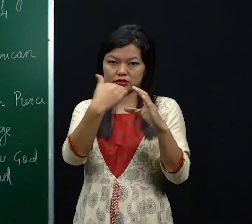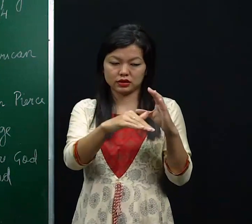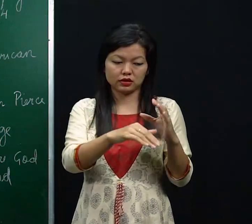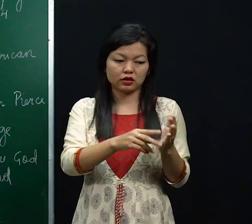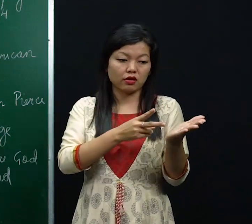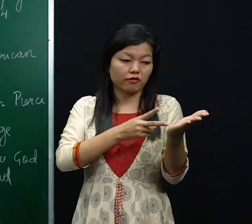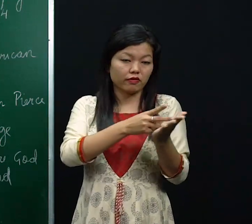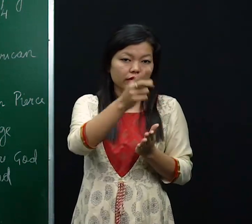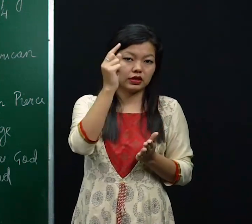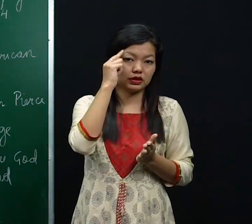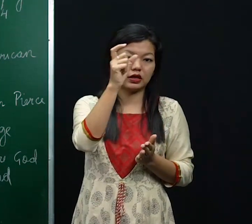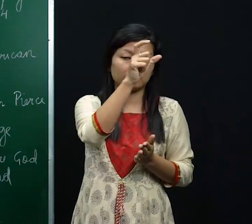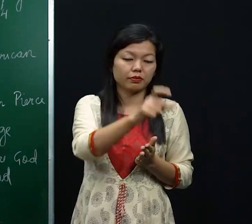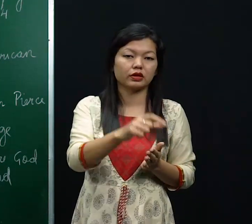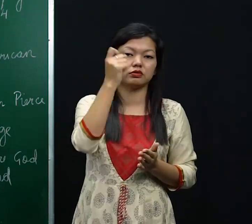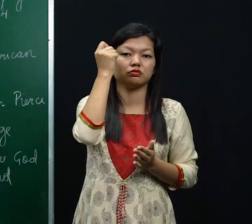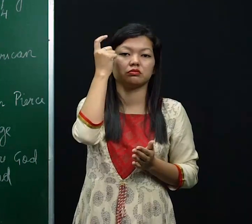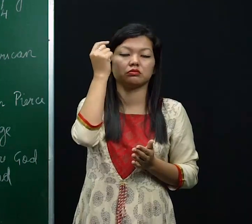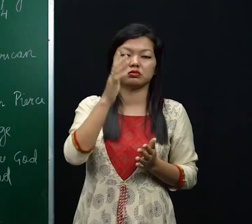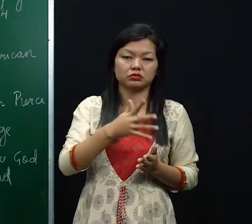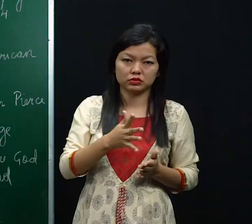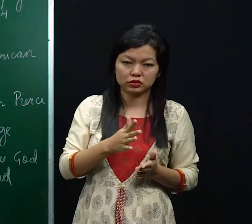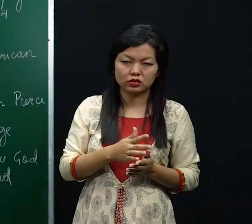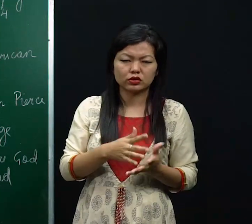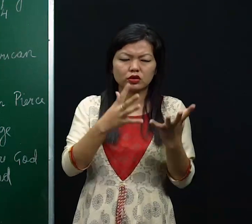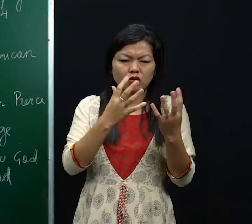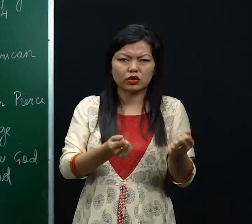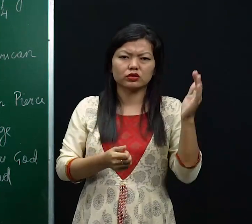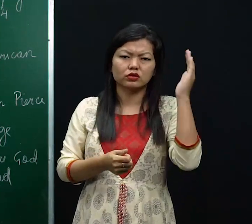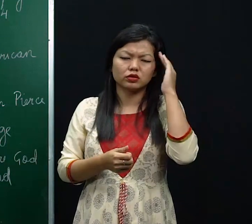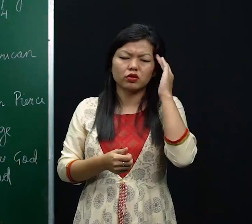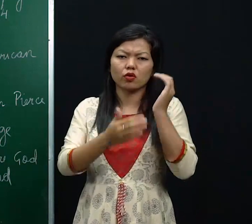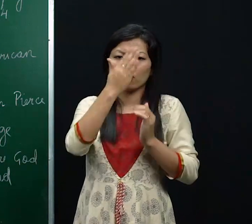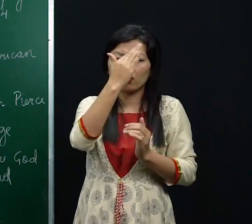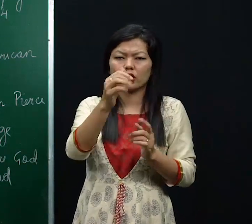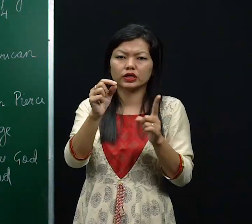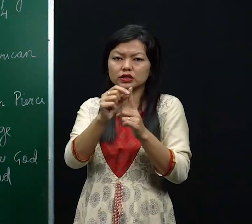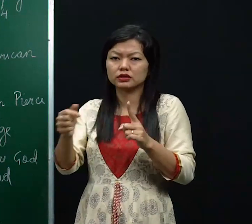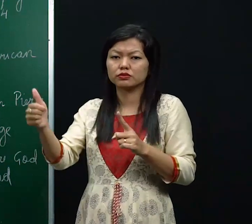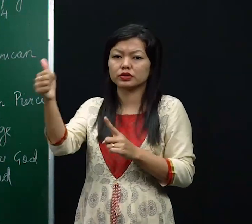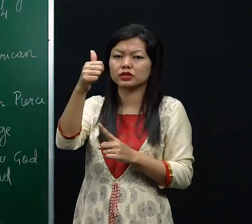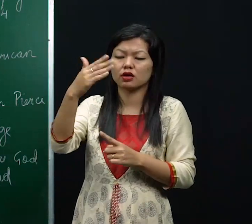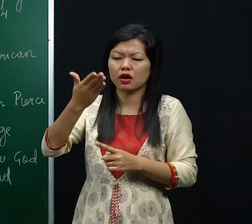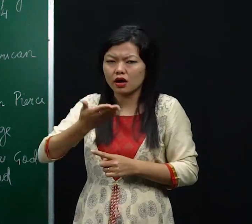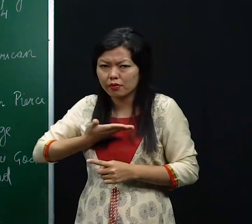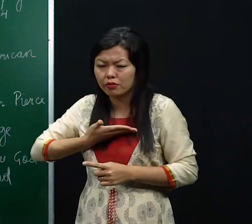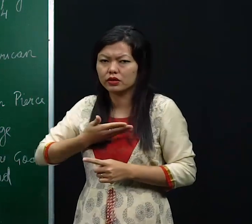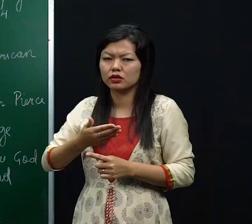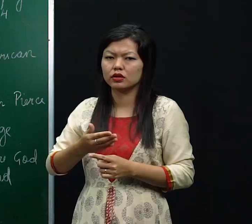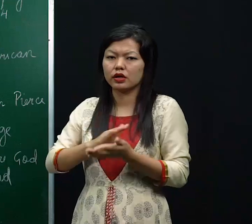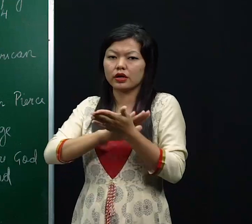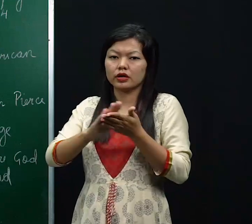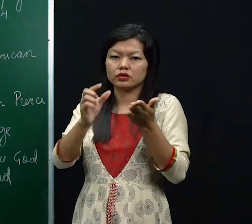the intention, why he was addressed in such a polite way. And the president said that he wanted to